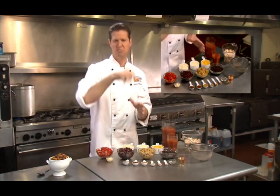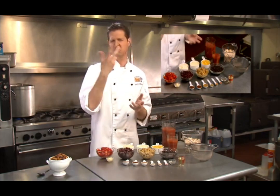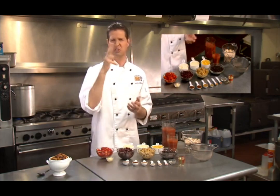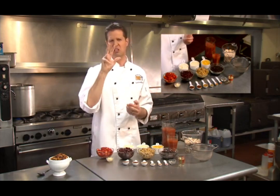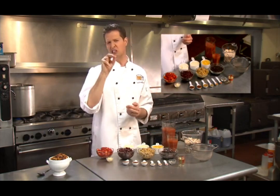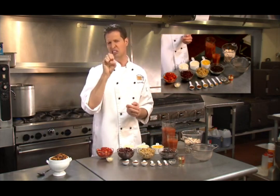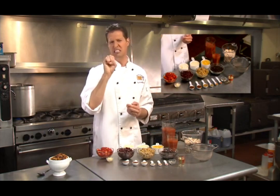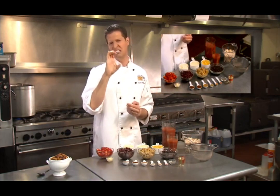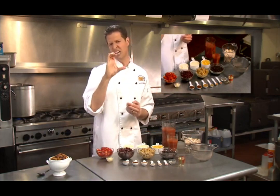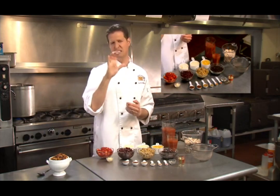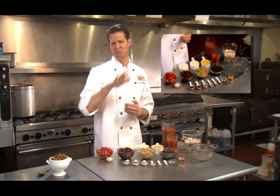about 30 seconds.